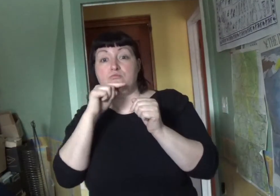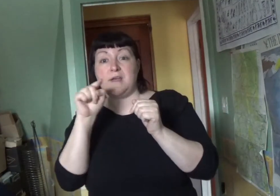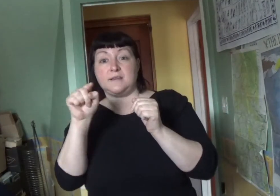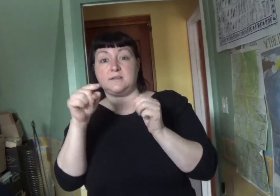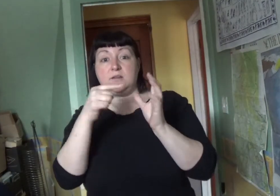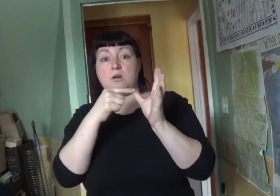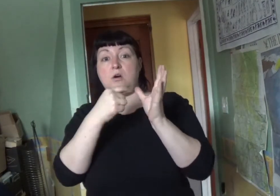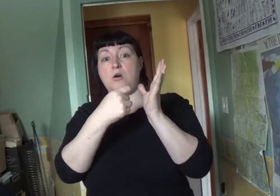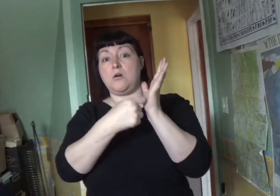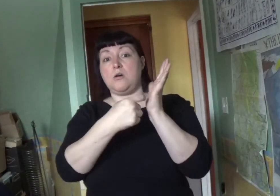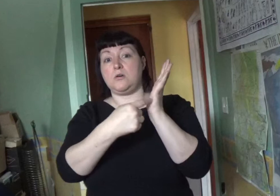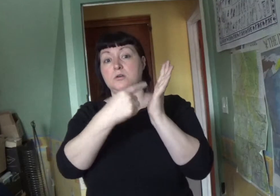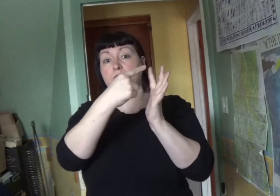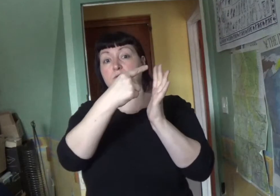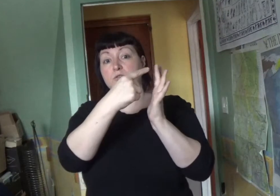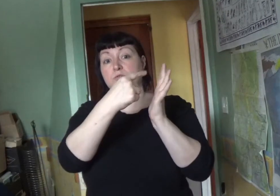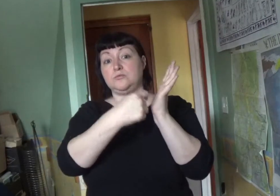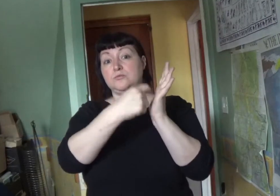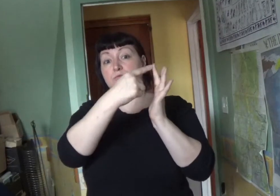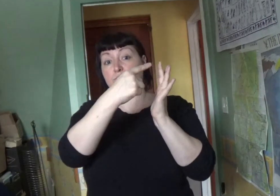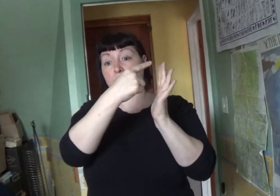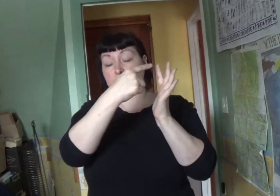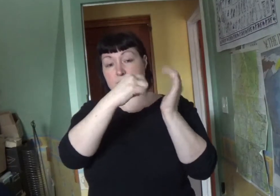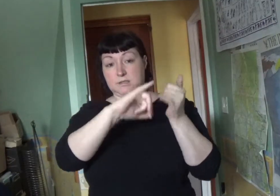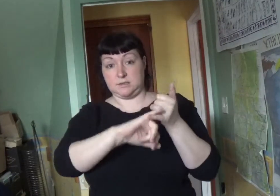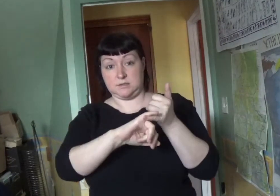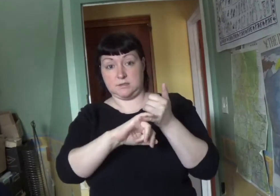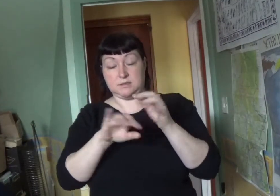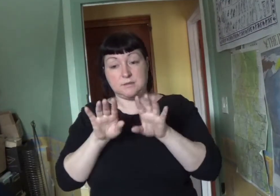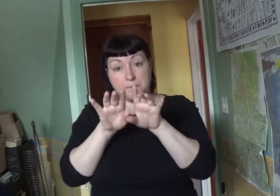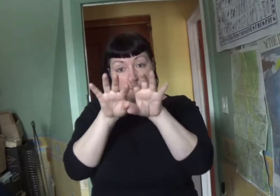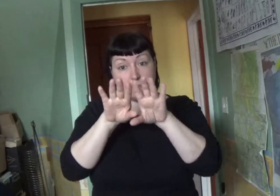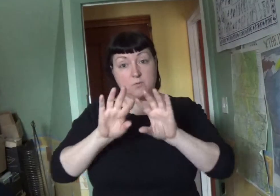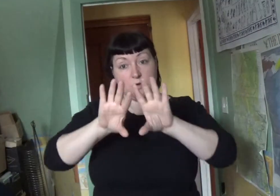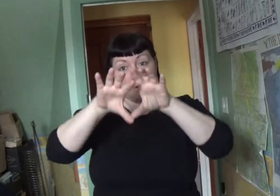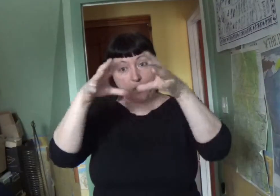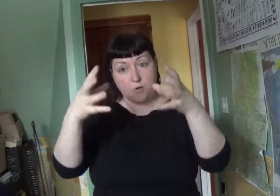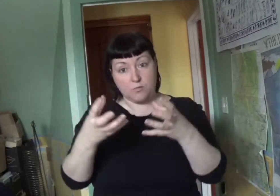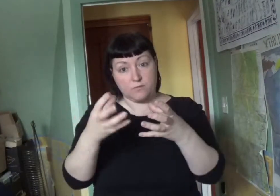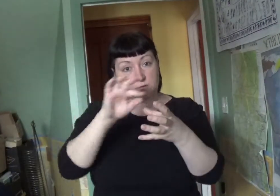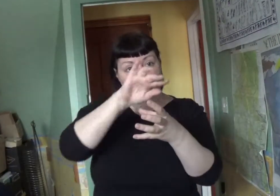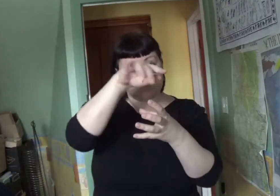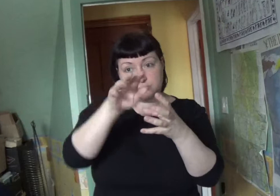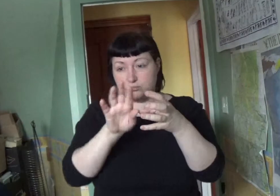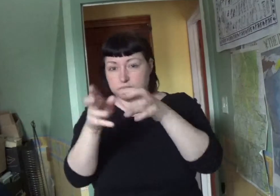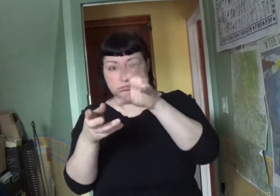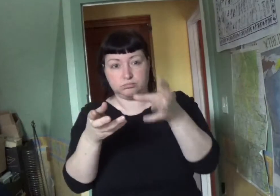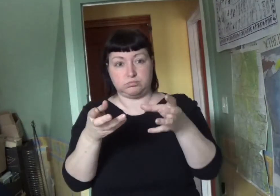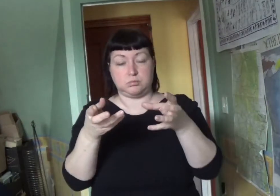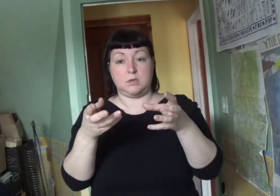vessels. Coronary vessels. And so specifically you might hear about a coronary artery or coronary vein, but